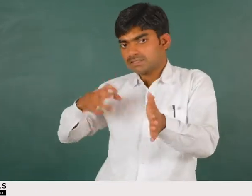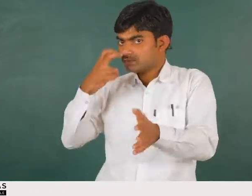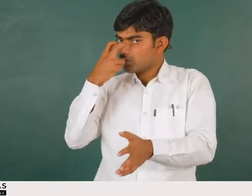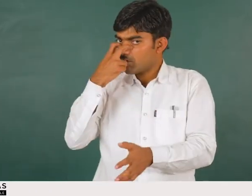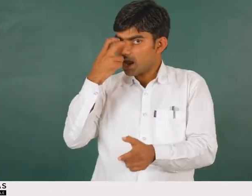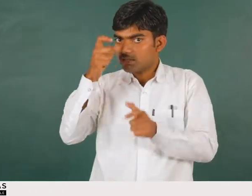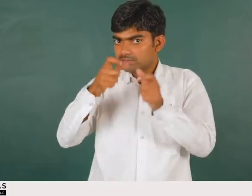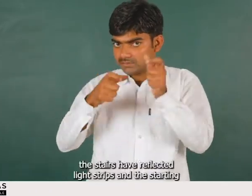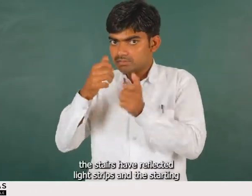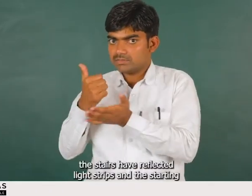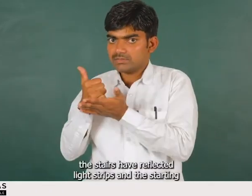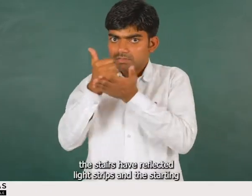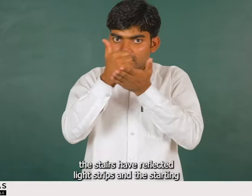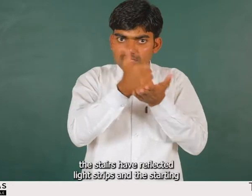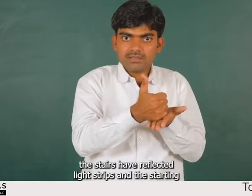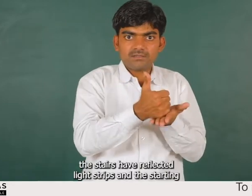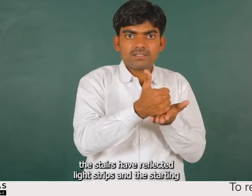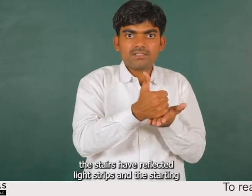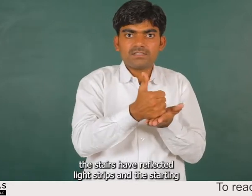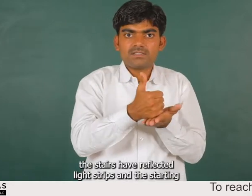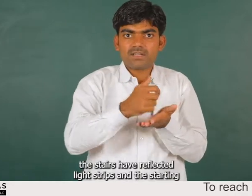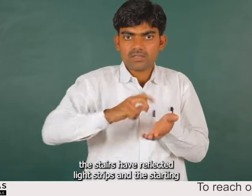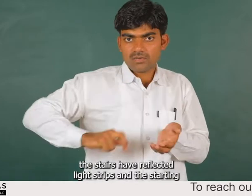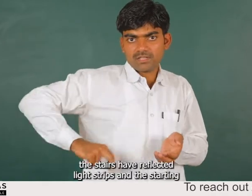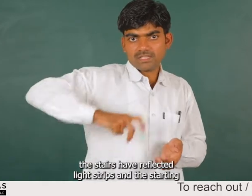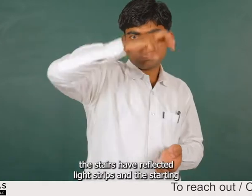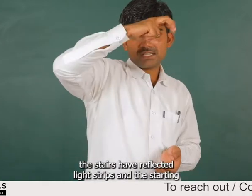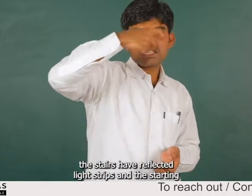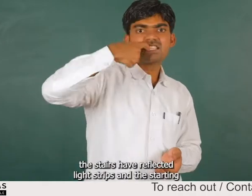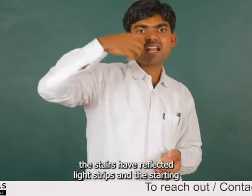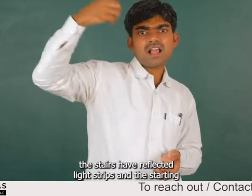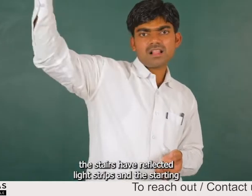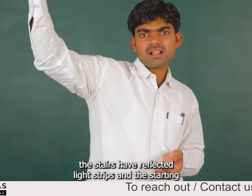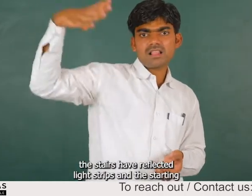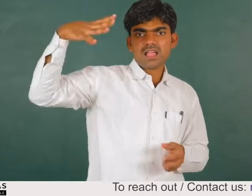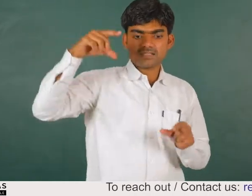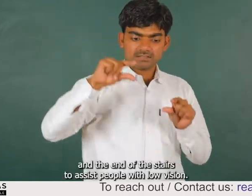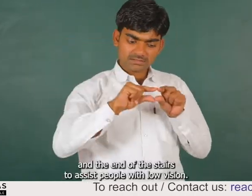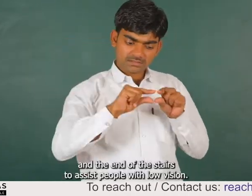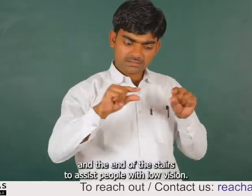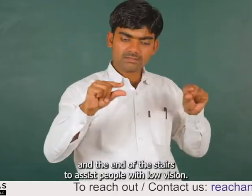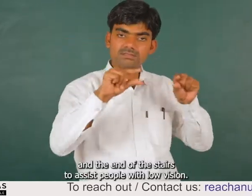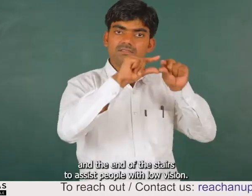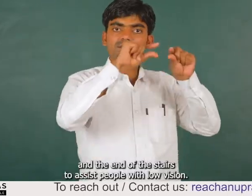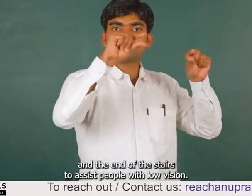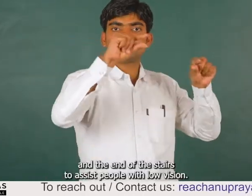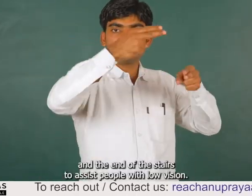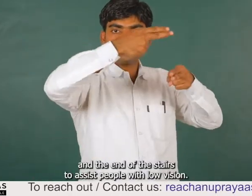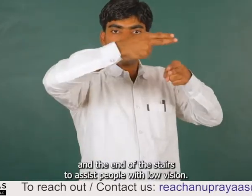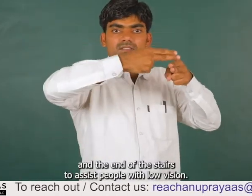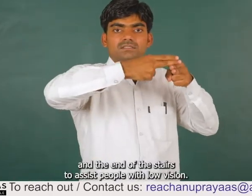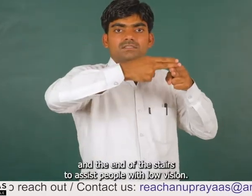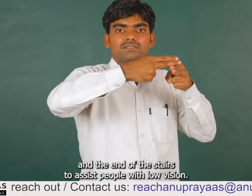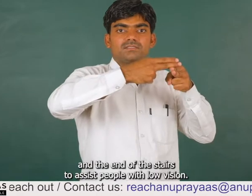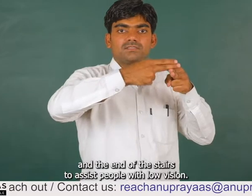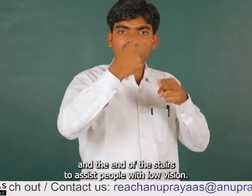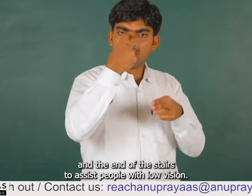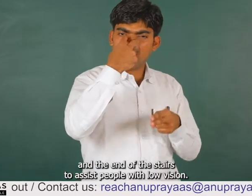The stairs have reflective light strips at the starting and the end of the stairs to assist people with